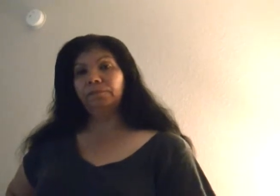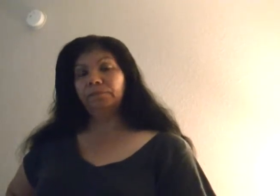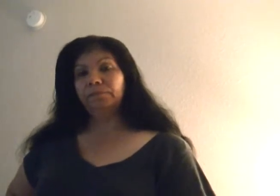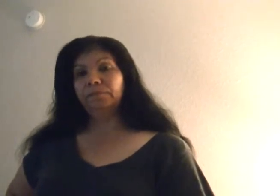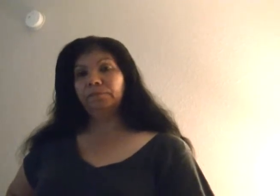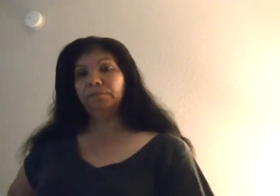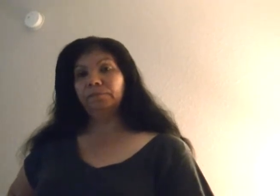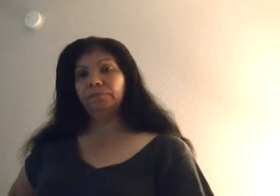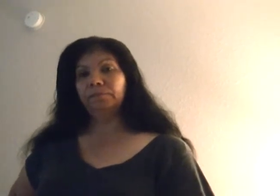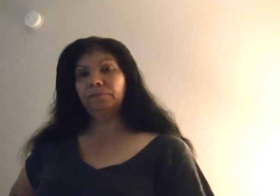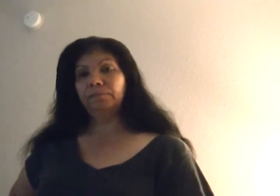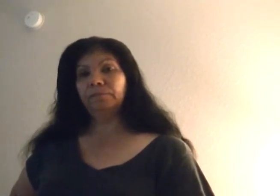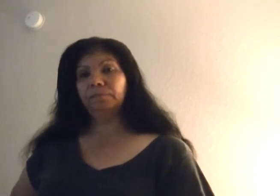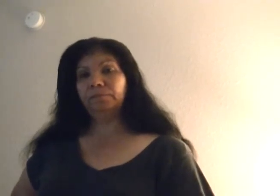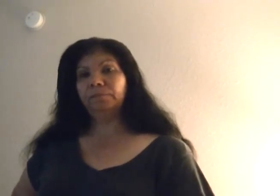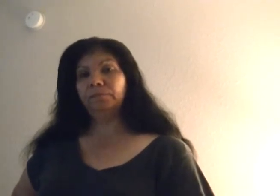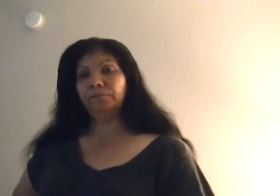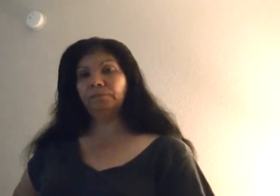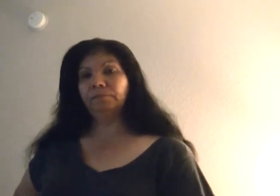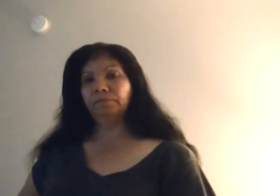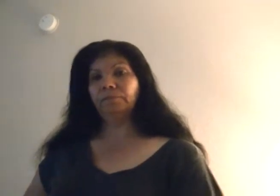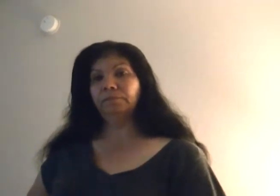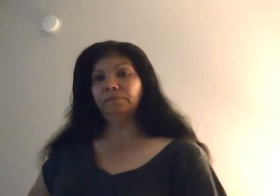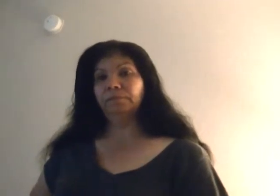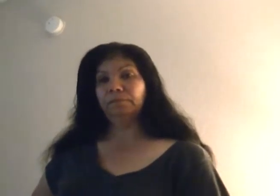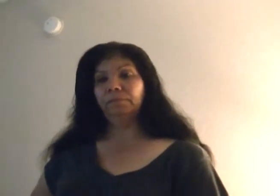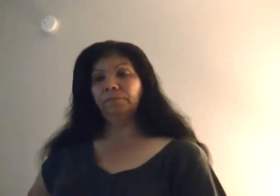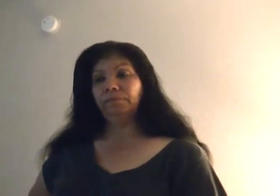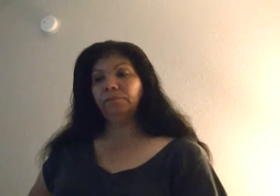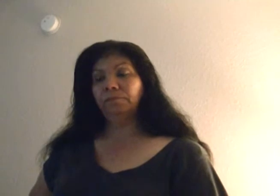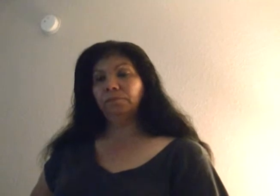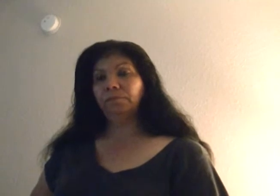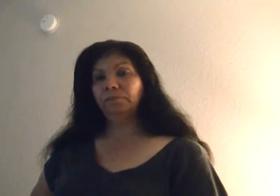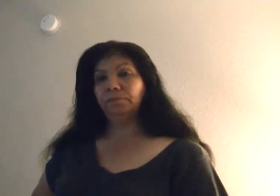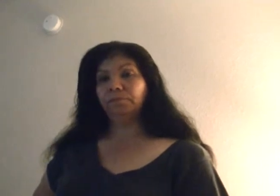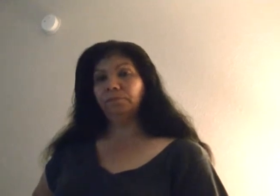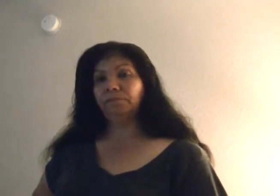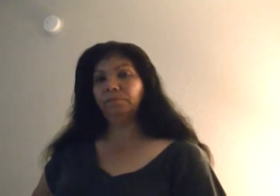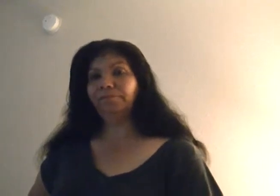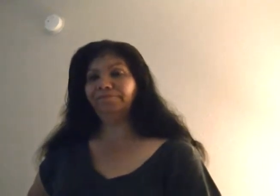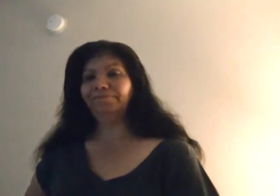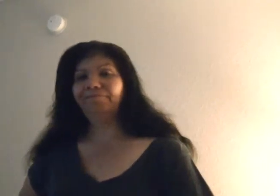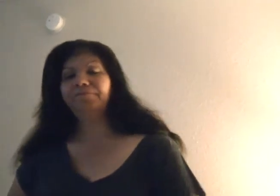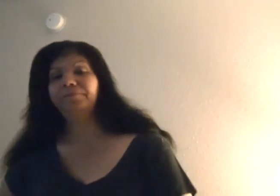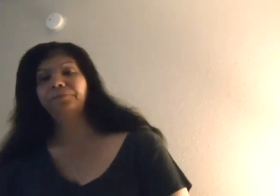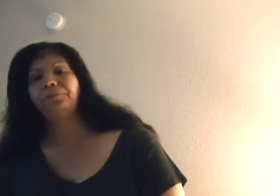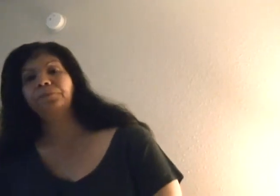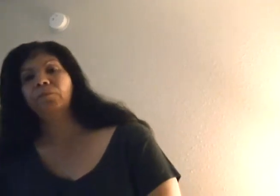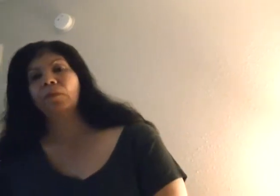And they all believed. Now, there's a first woman preacher right there. She heard from her head, so she can